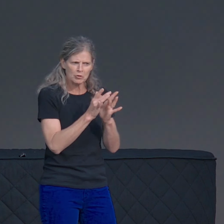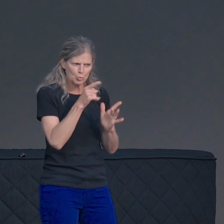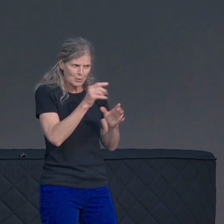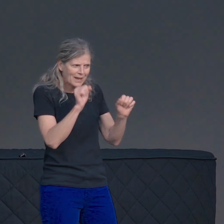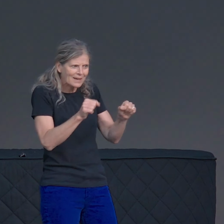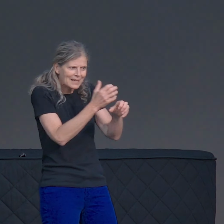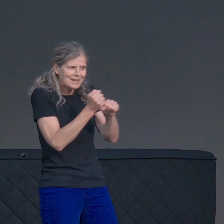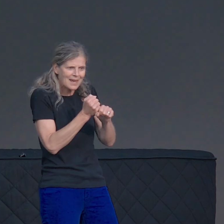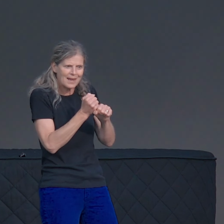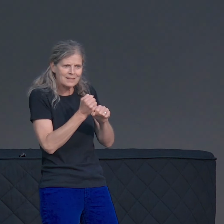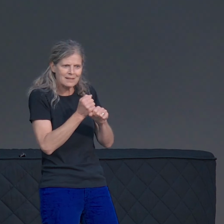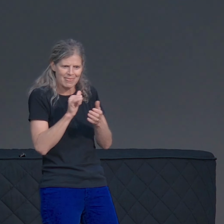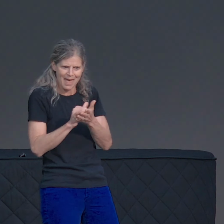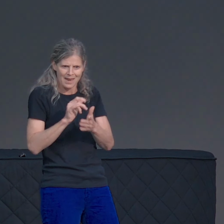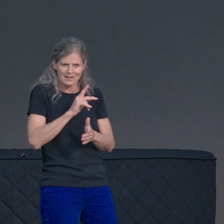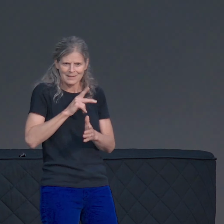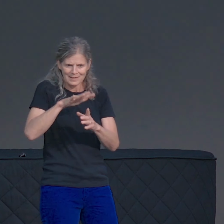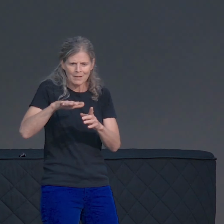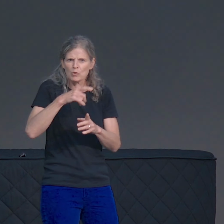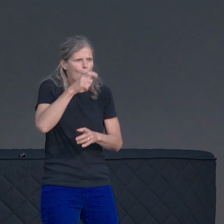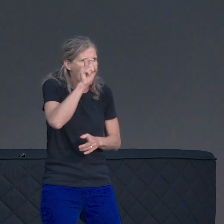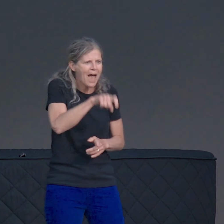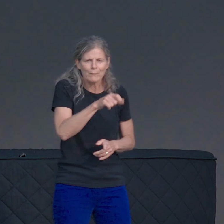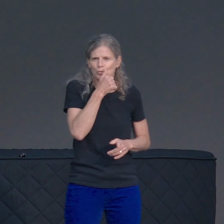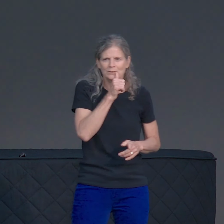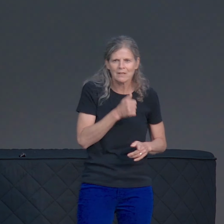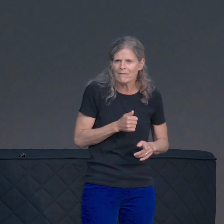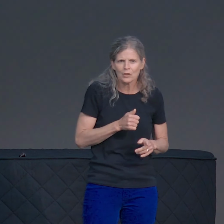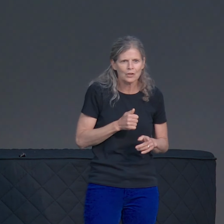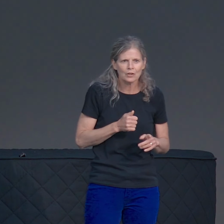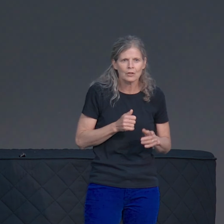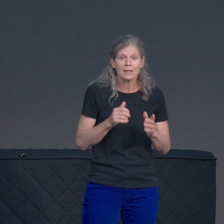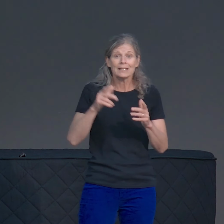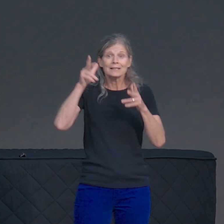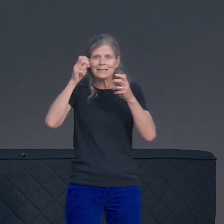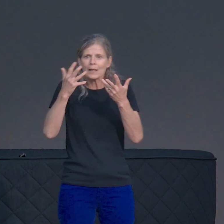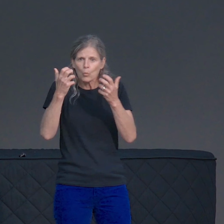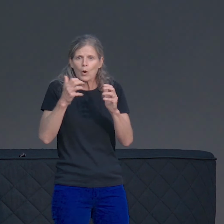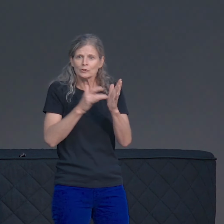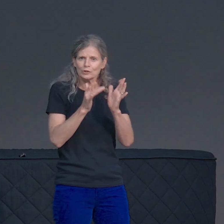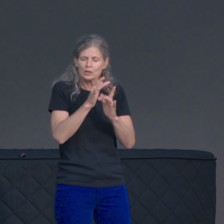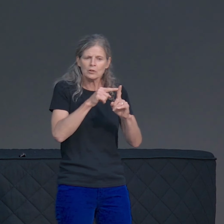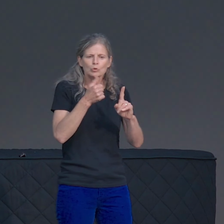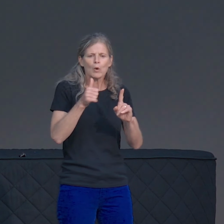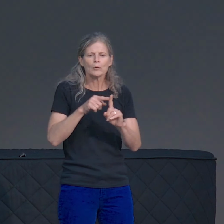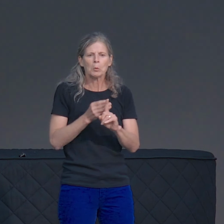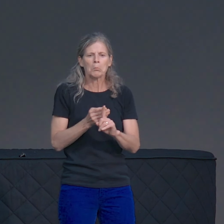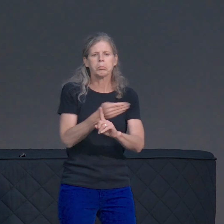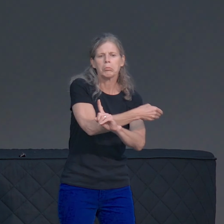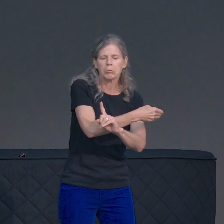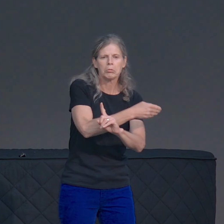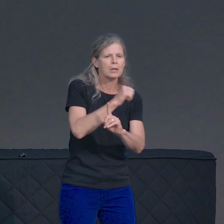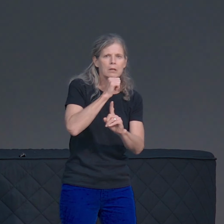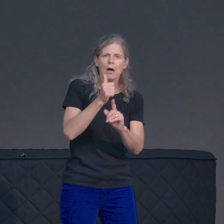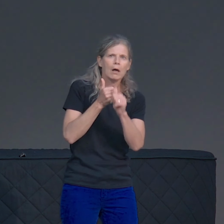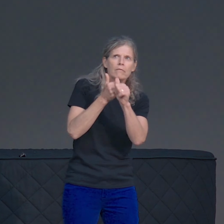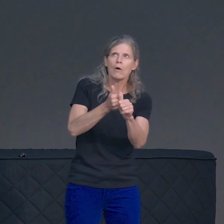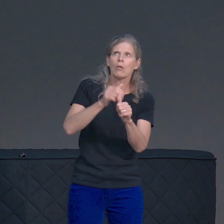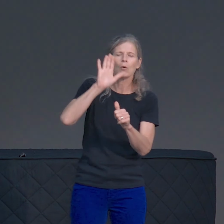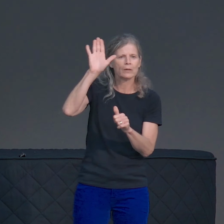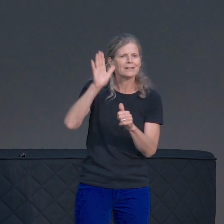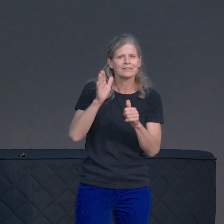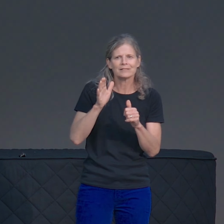kingdom without suffering. Satan wants Jesus to take a shortcut on his way to the kingdom.